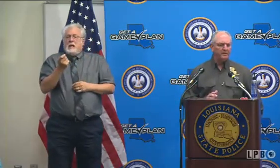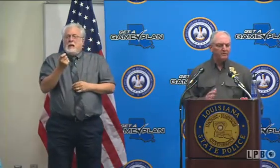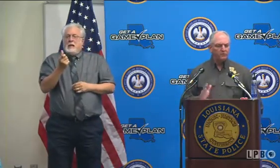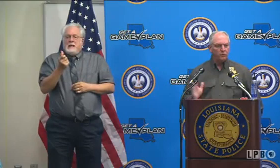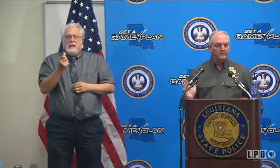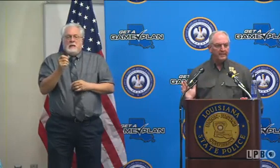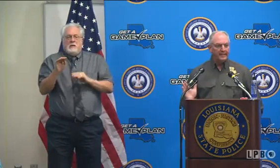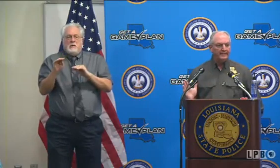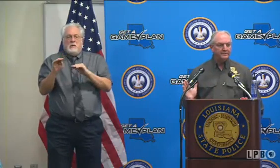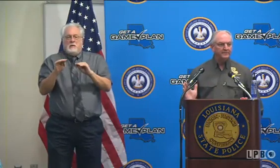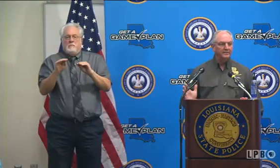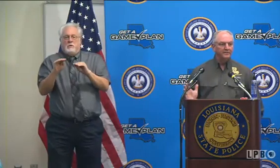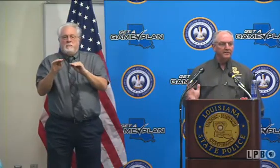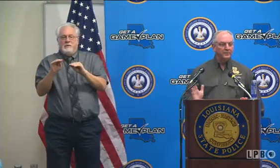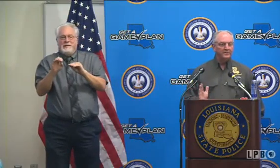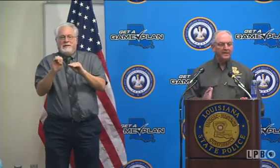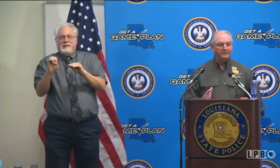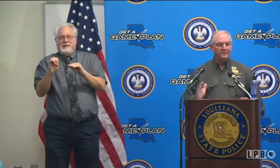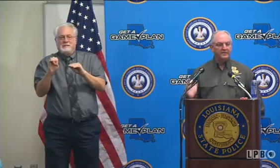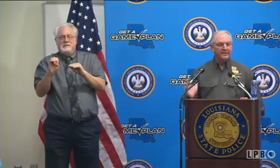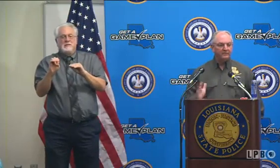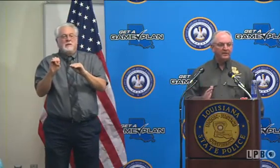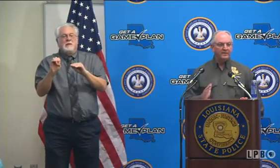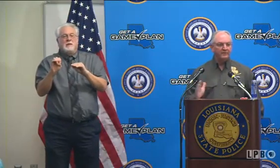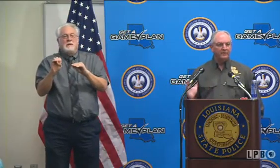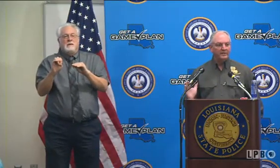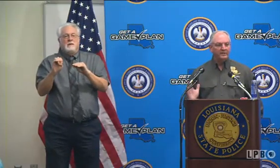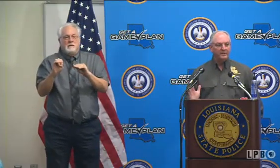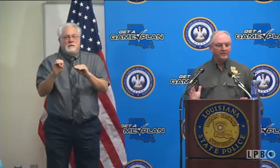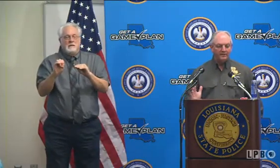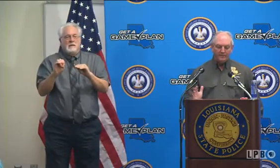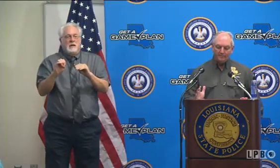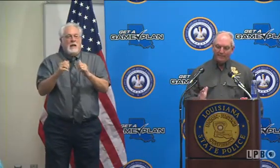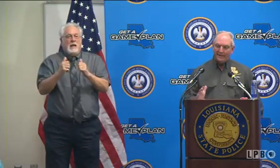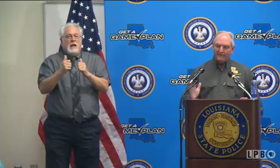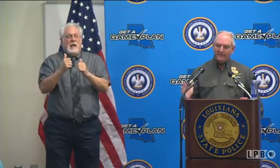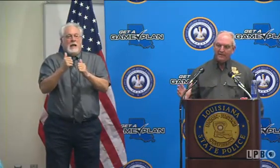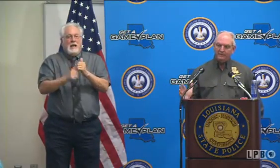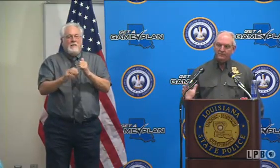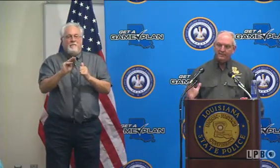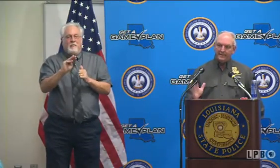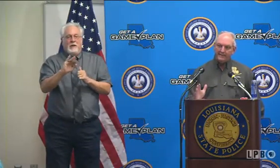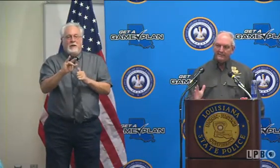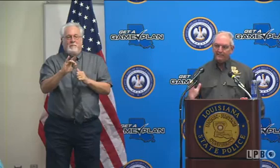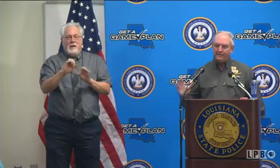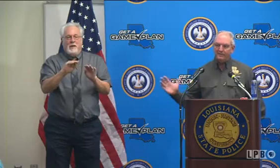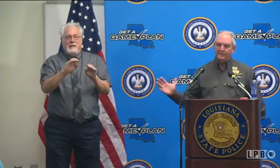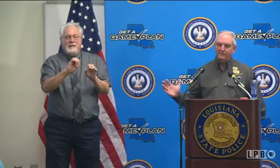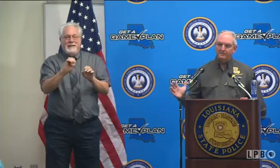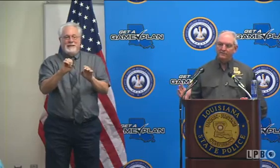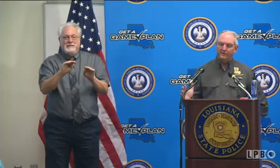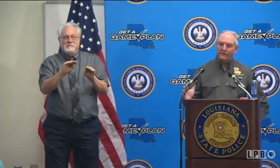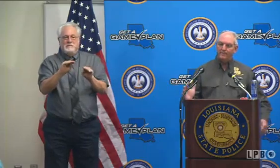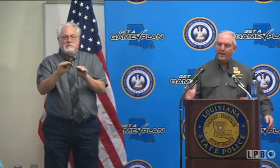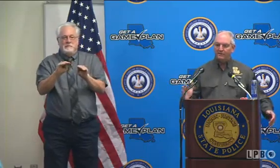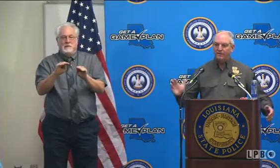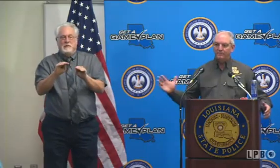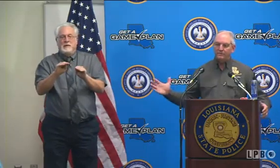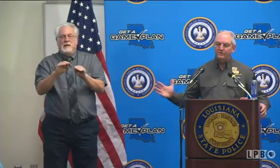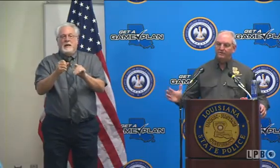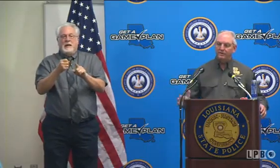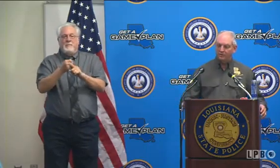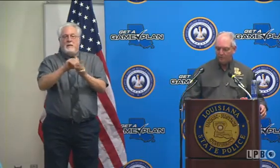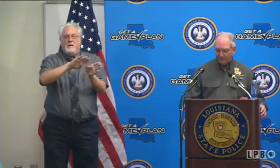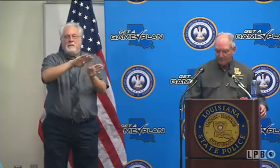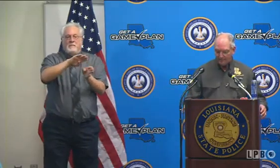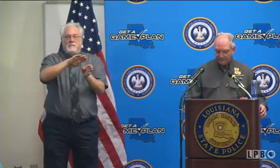movement towards the east, which obviously every mile that it comes to the east, that means that the severe impacts get